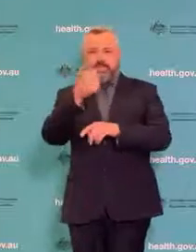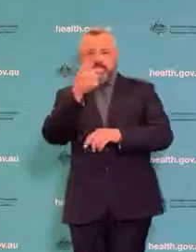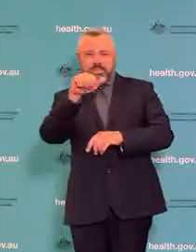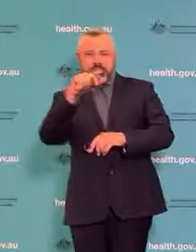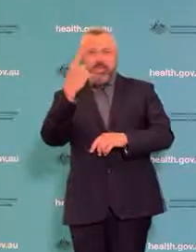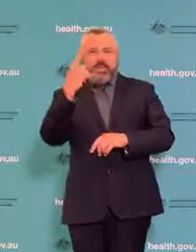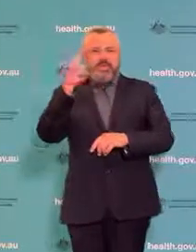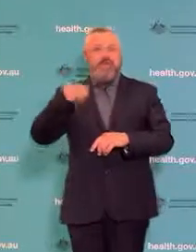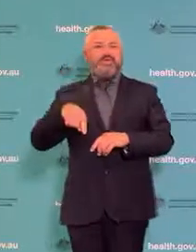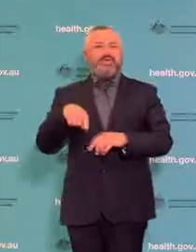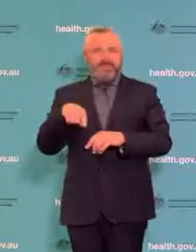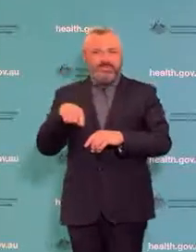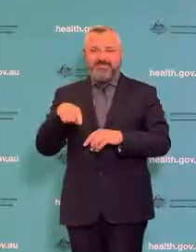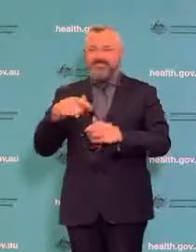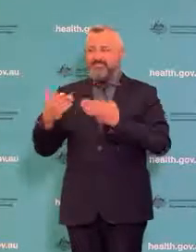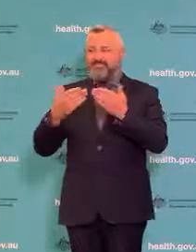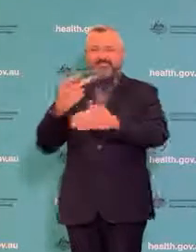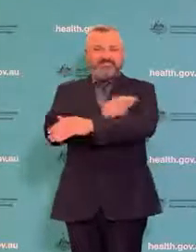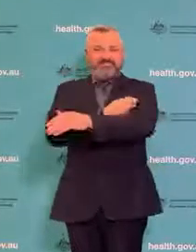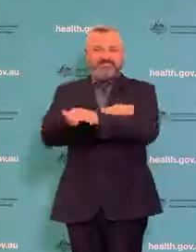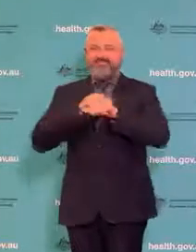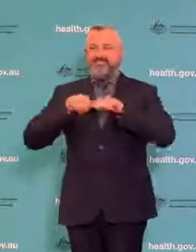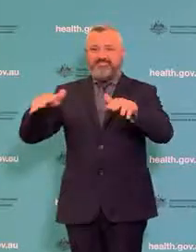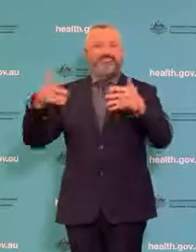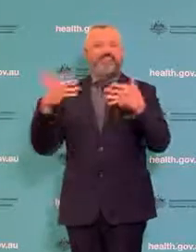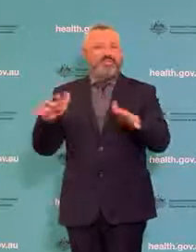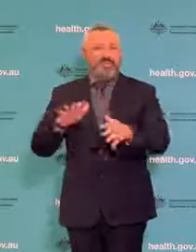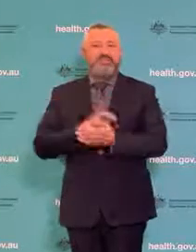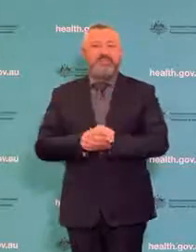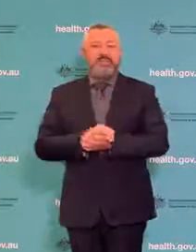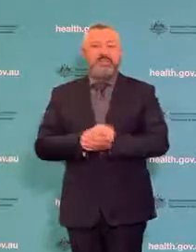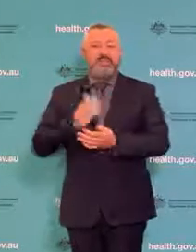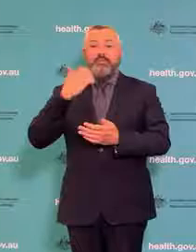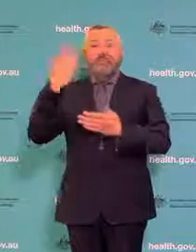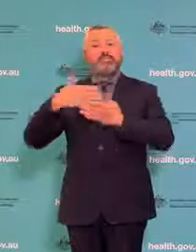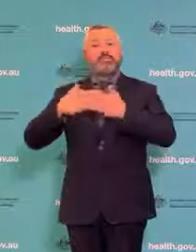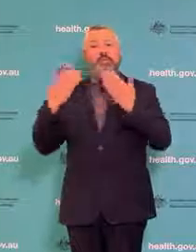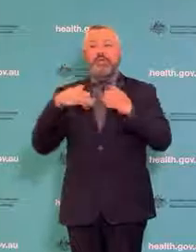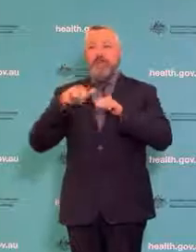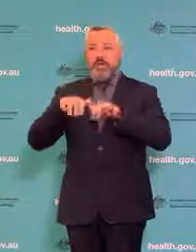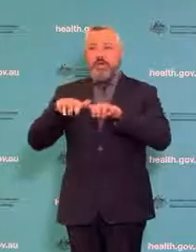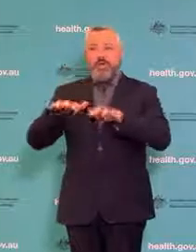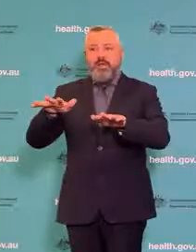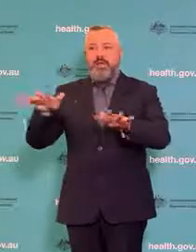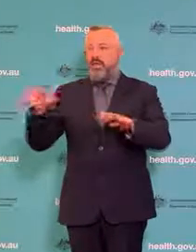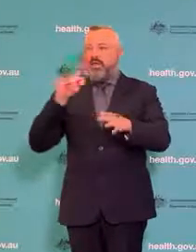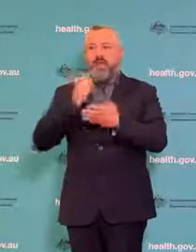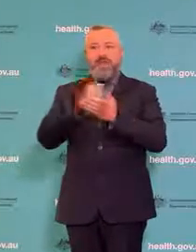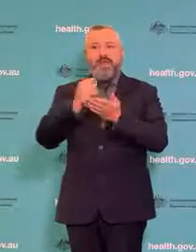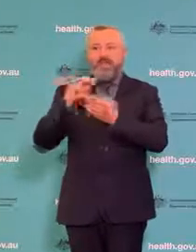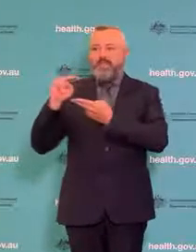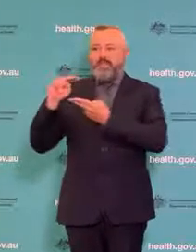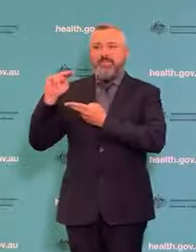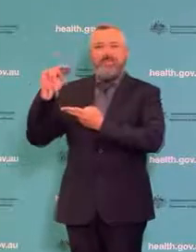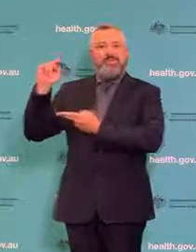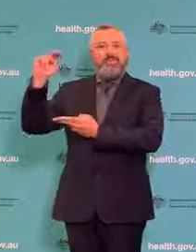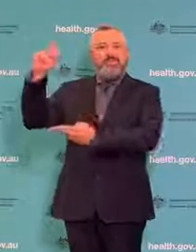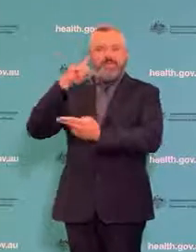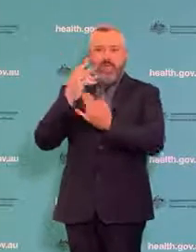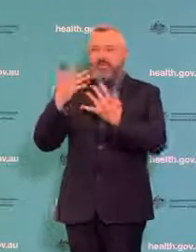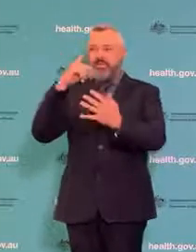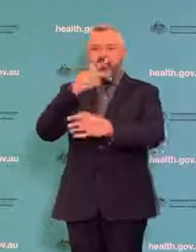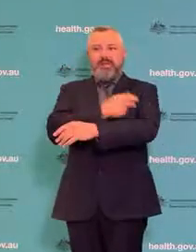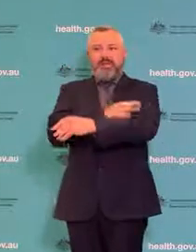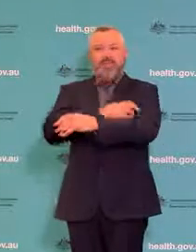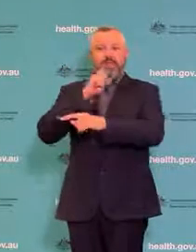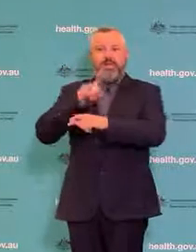administered. Each day, as the rollout continues, we are seeing numbers increase, and we'll see that over the coming weeks and months